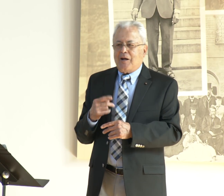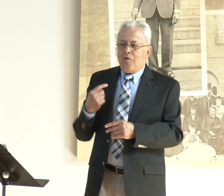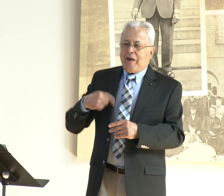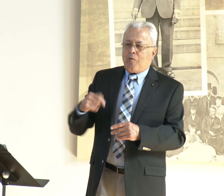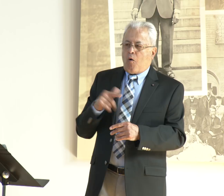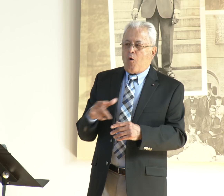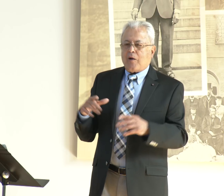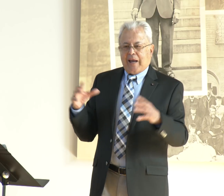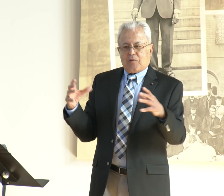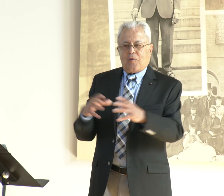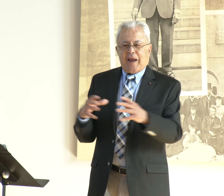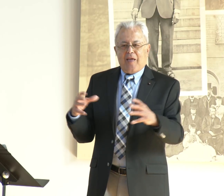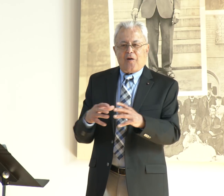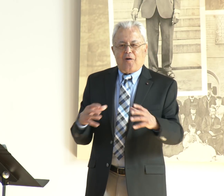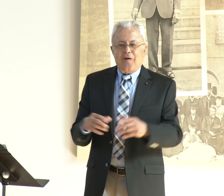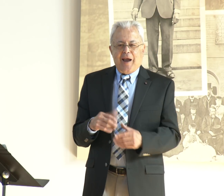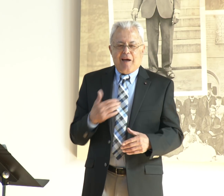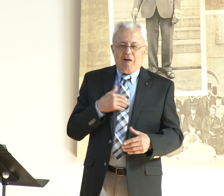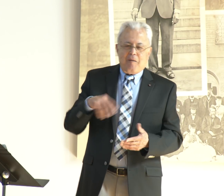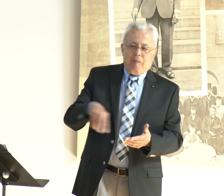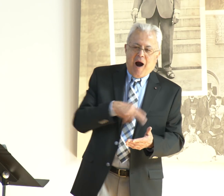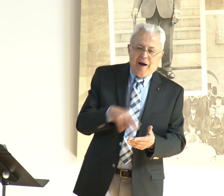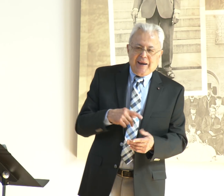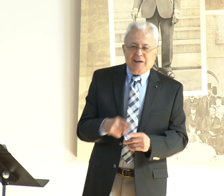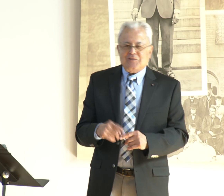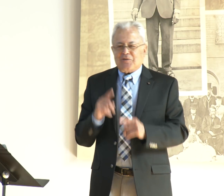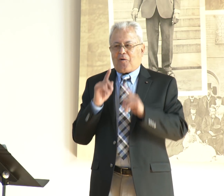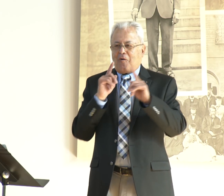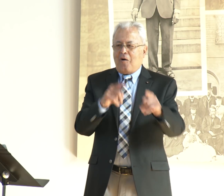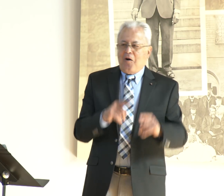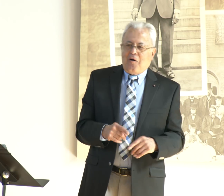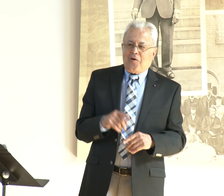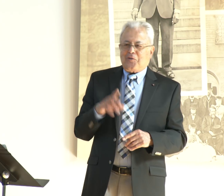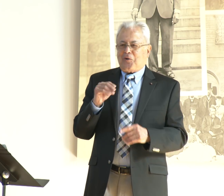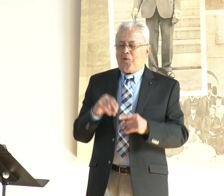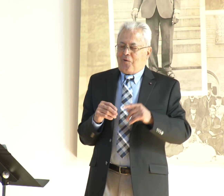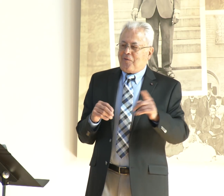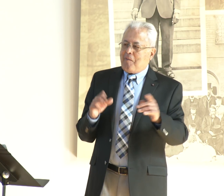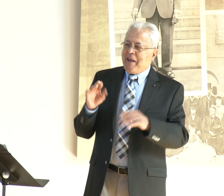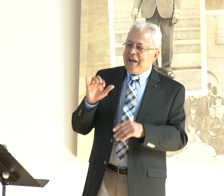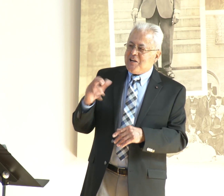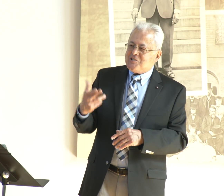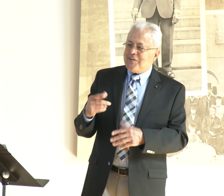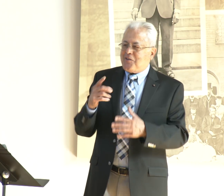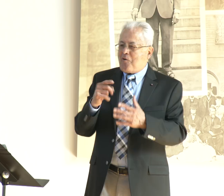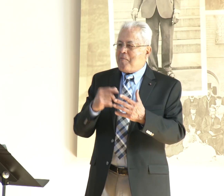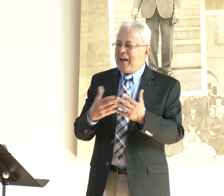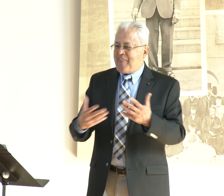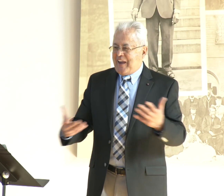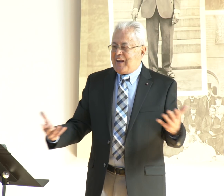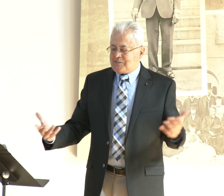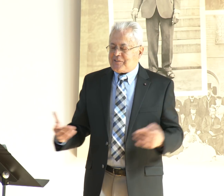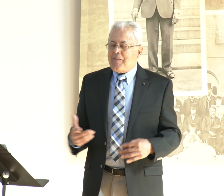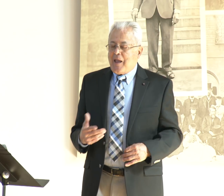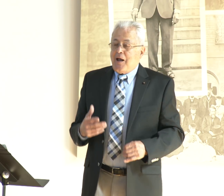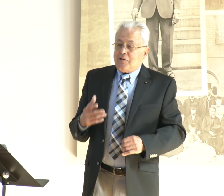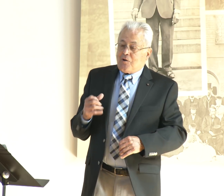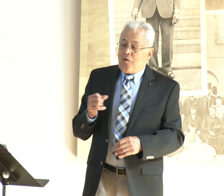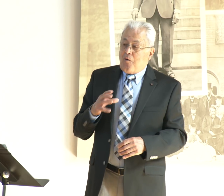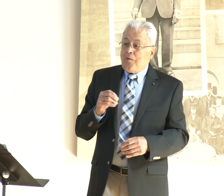his parents. And we would all get together. We'd have parties and go to the beaches and do lots of